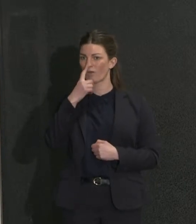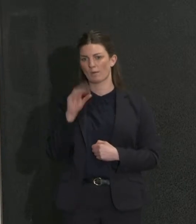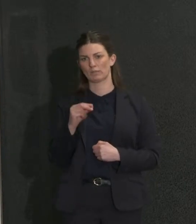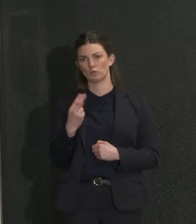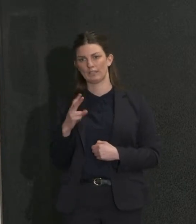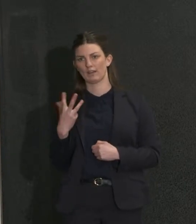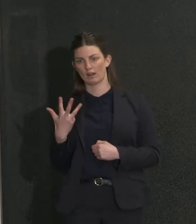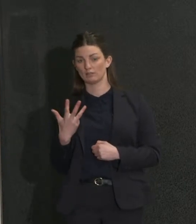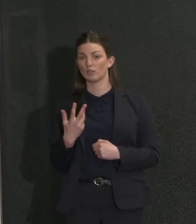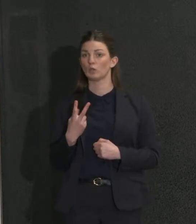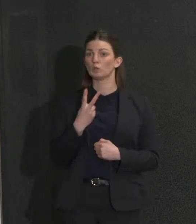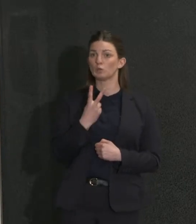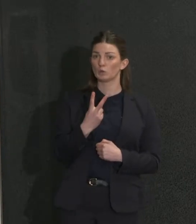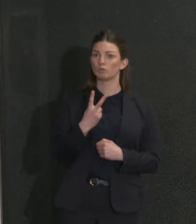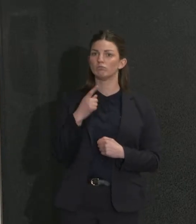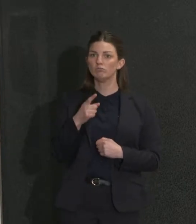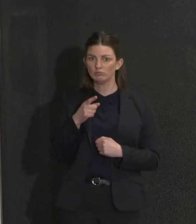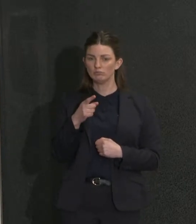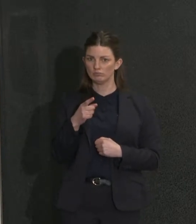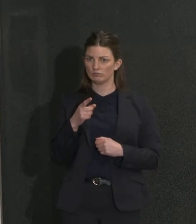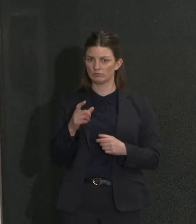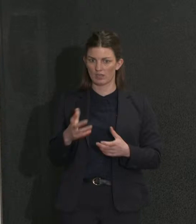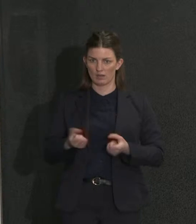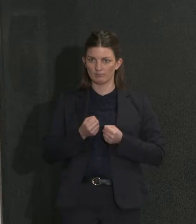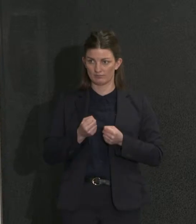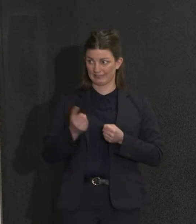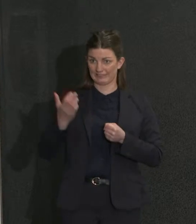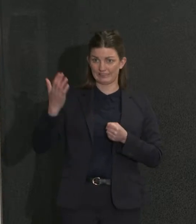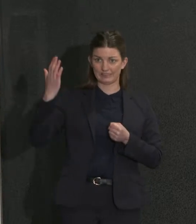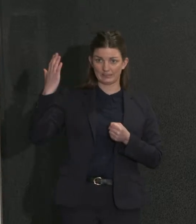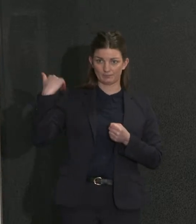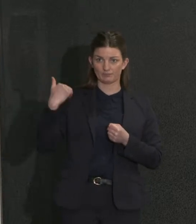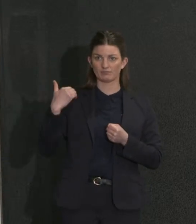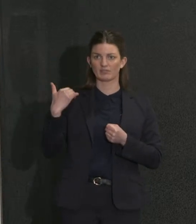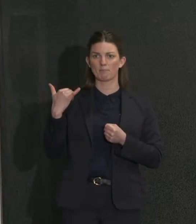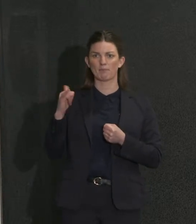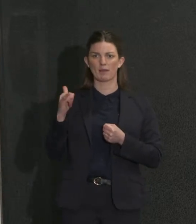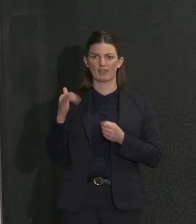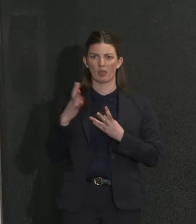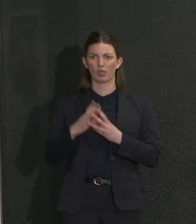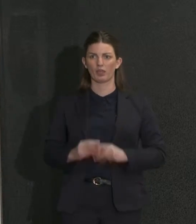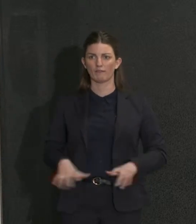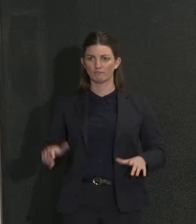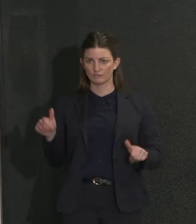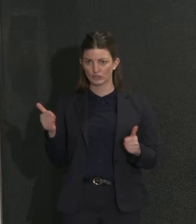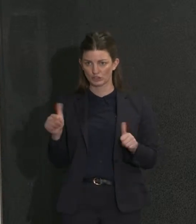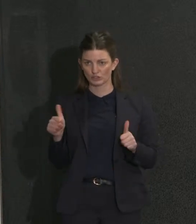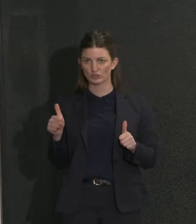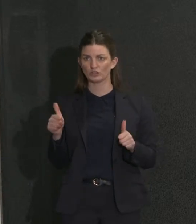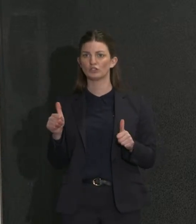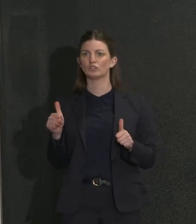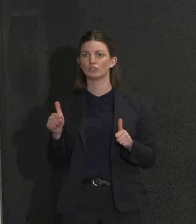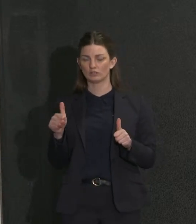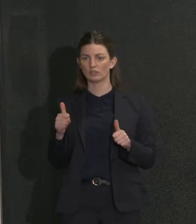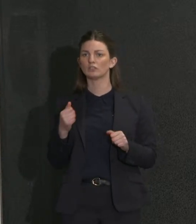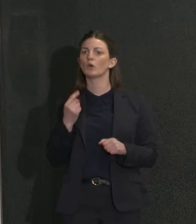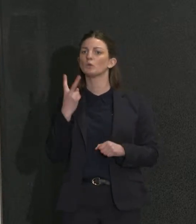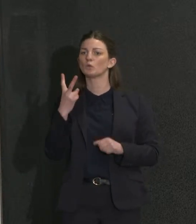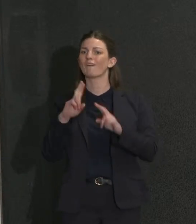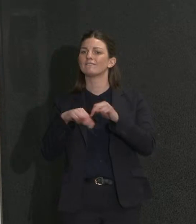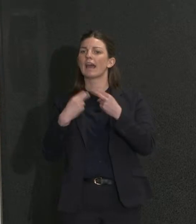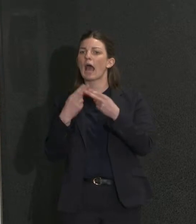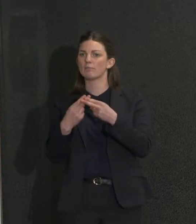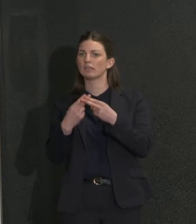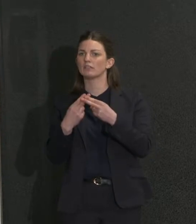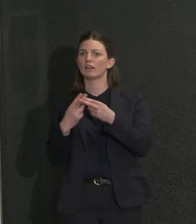are old infections, and we may ultimately declare them as being no longer active. They relate to two family members of